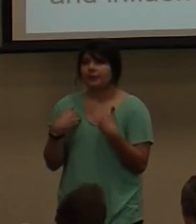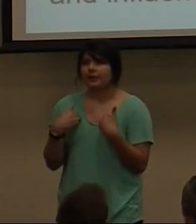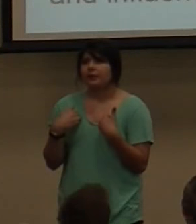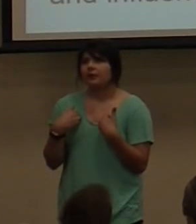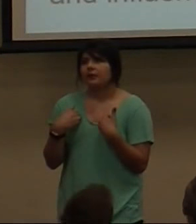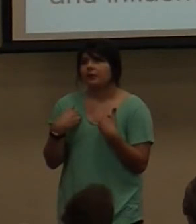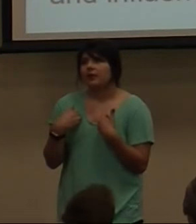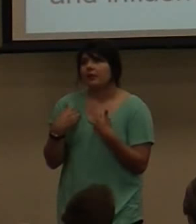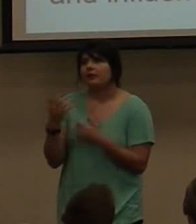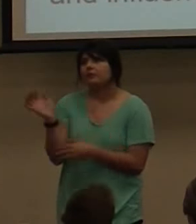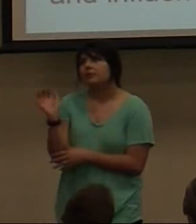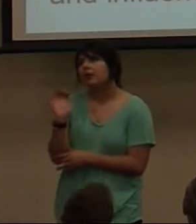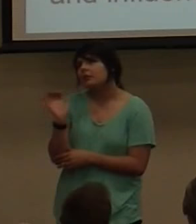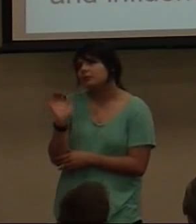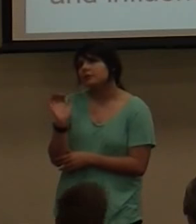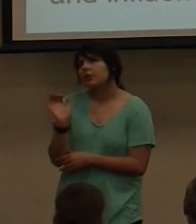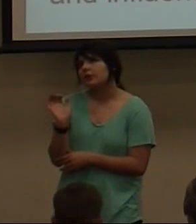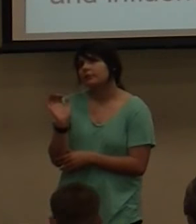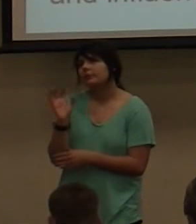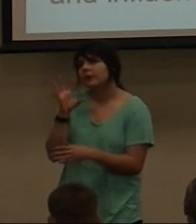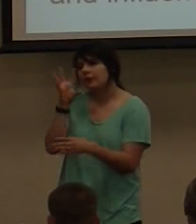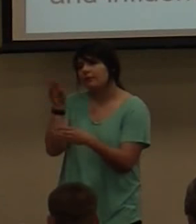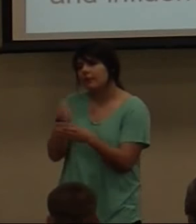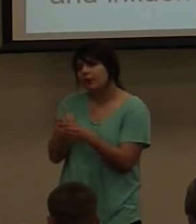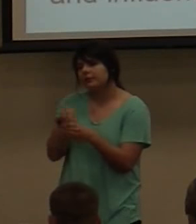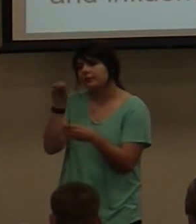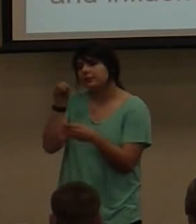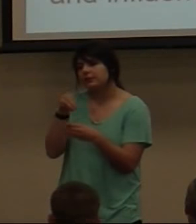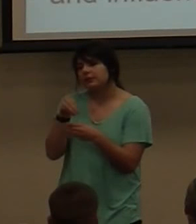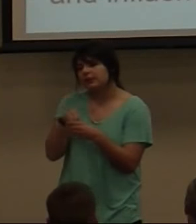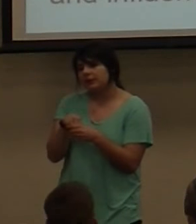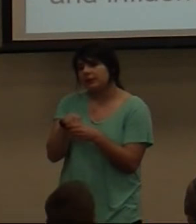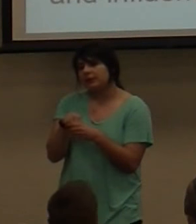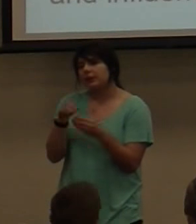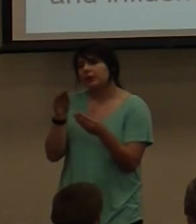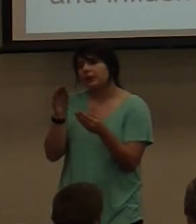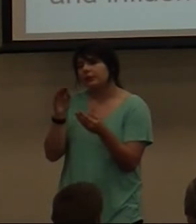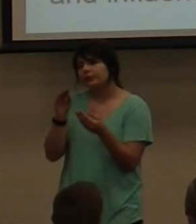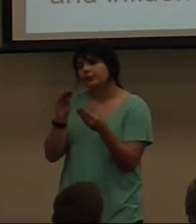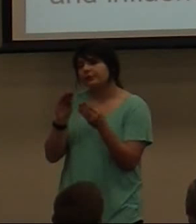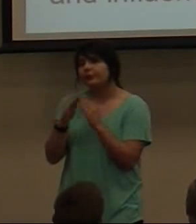also been involved in the community.